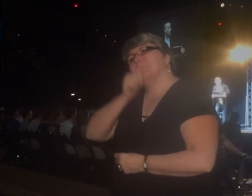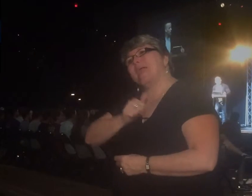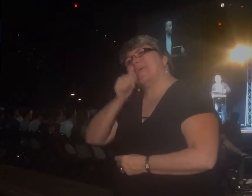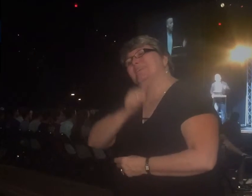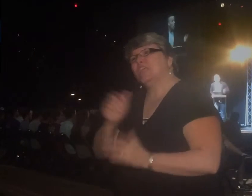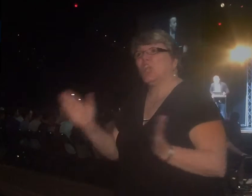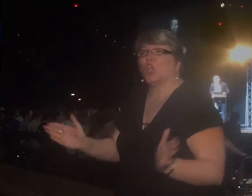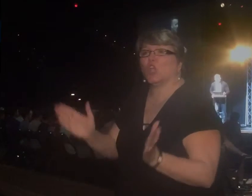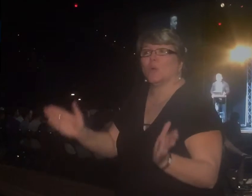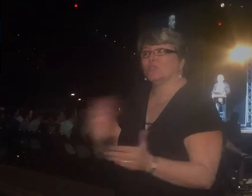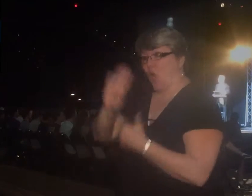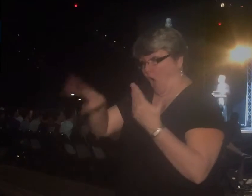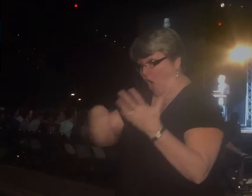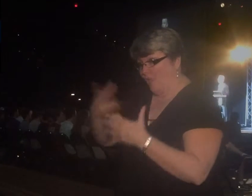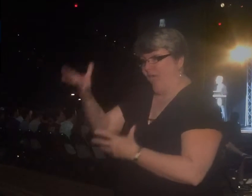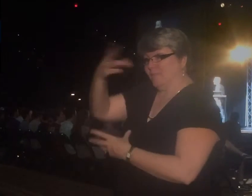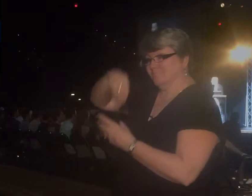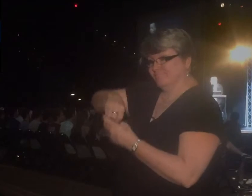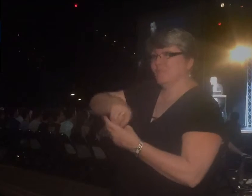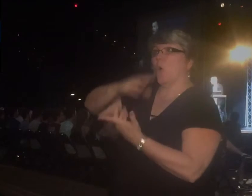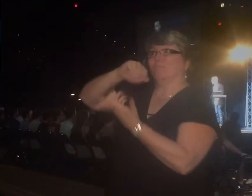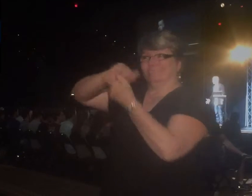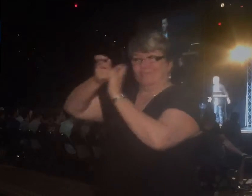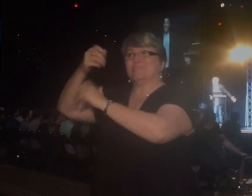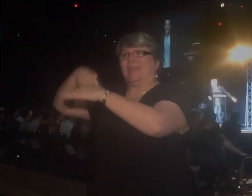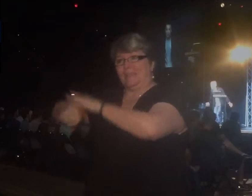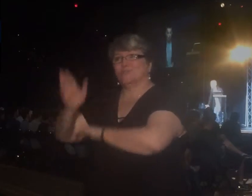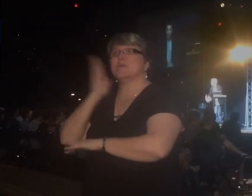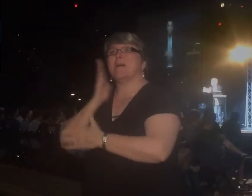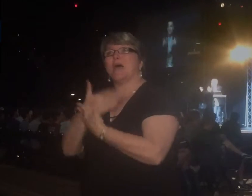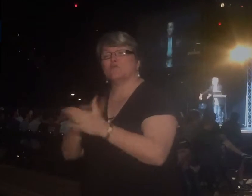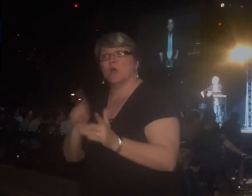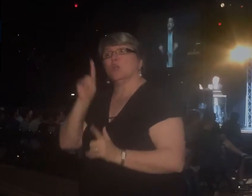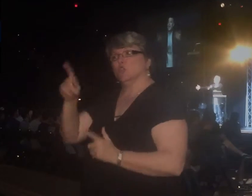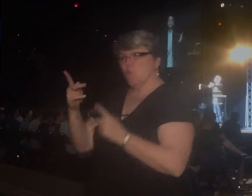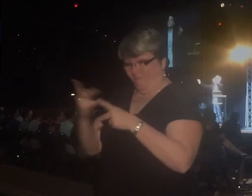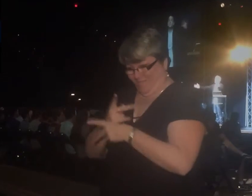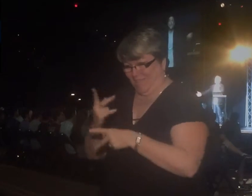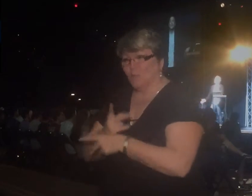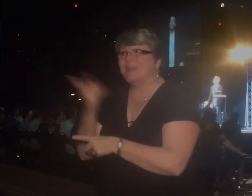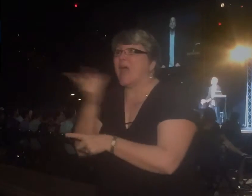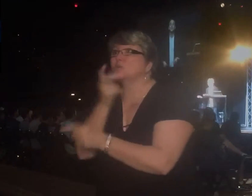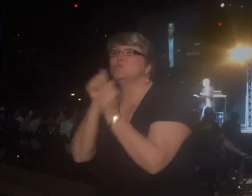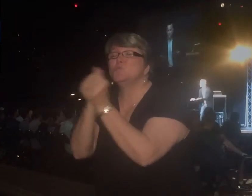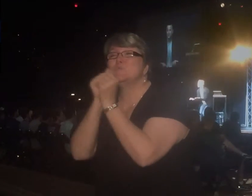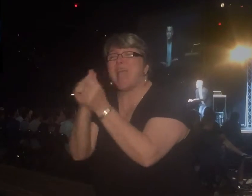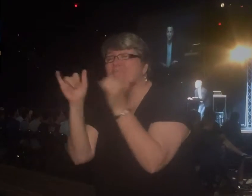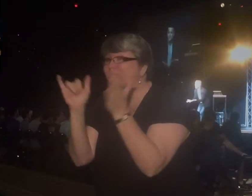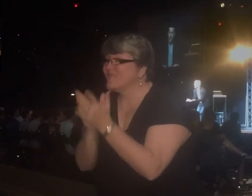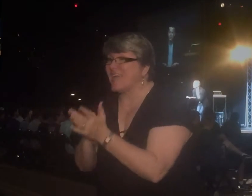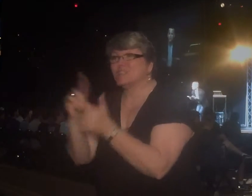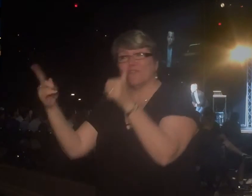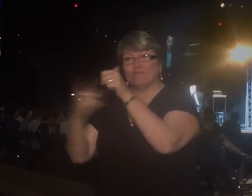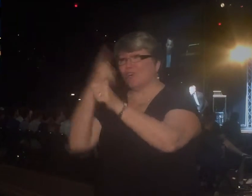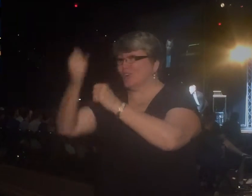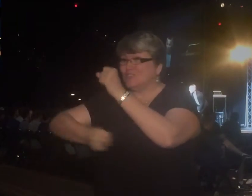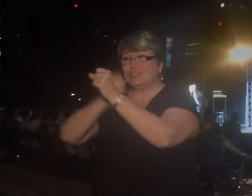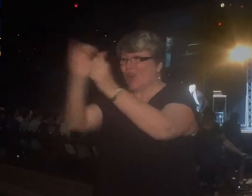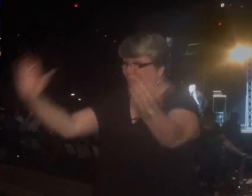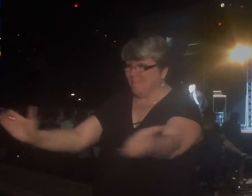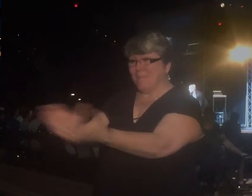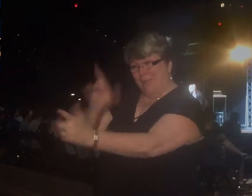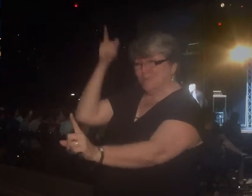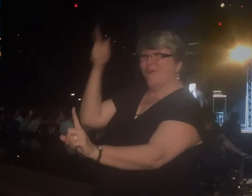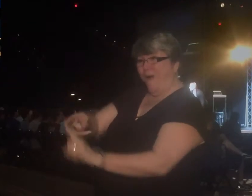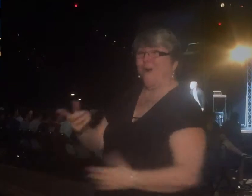responsive, tender, patient, encouraging. All that character will translate into the bedroom, and you will figure it out together. That's what the first